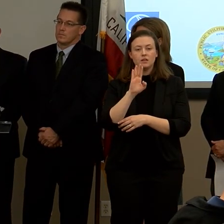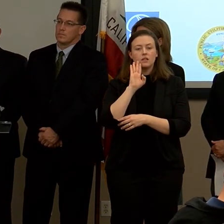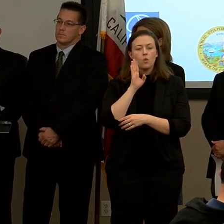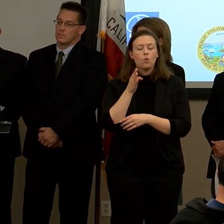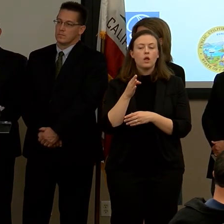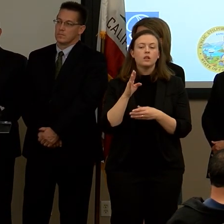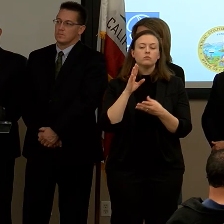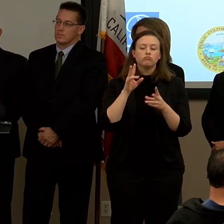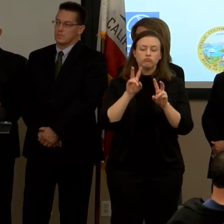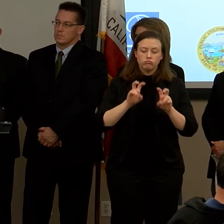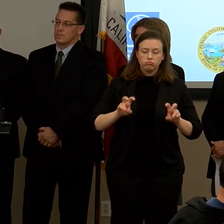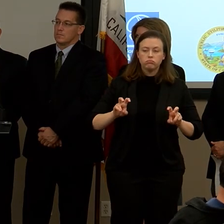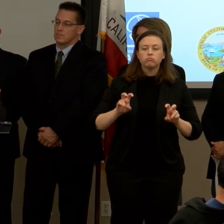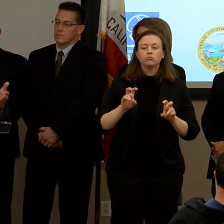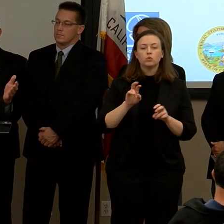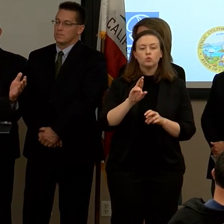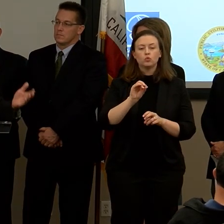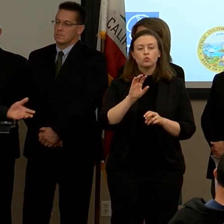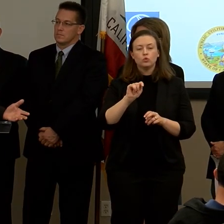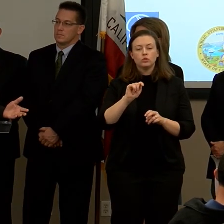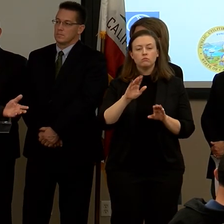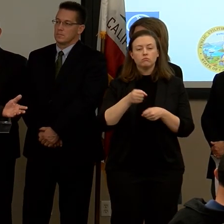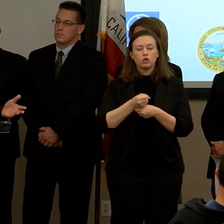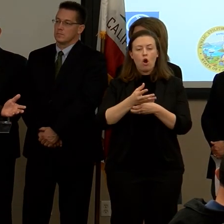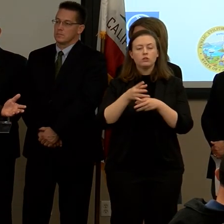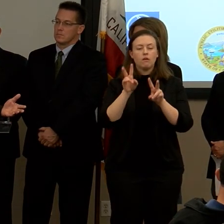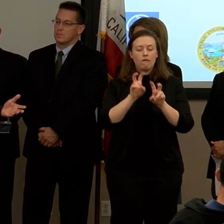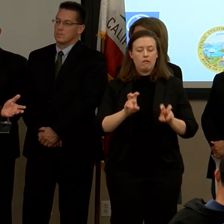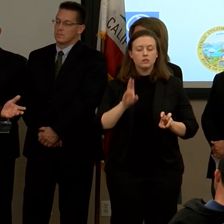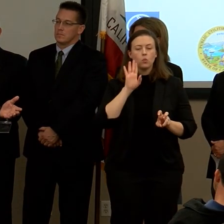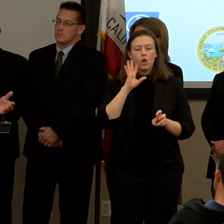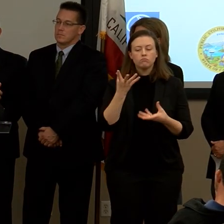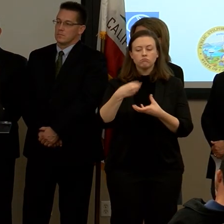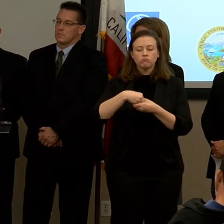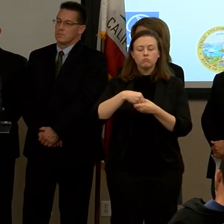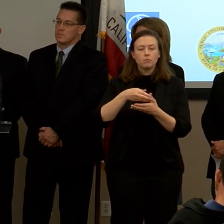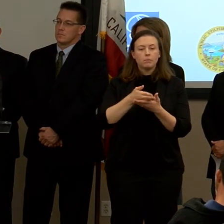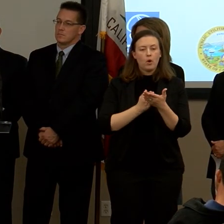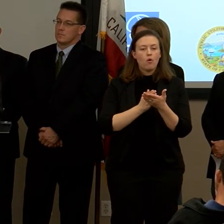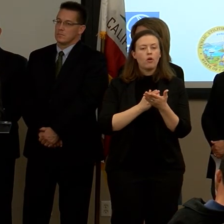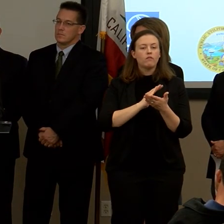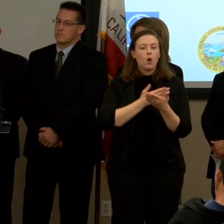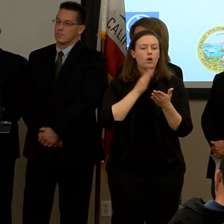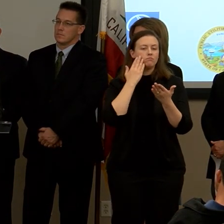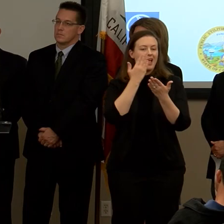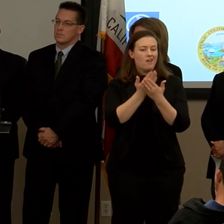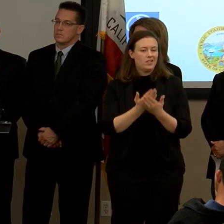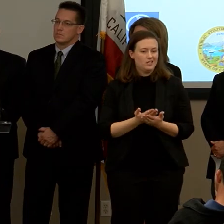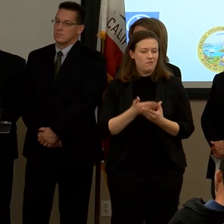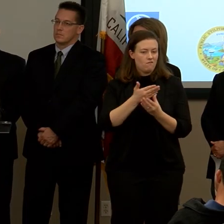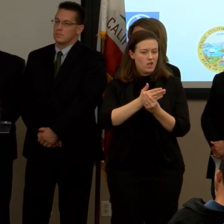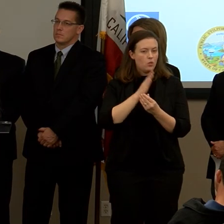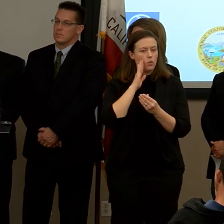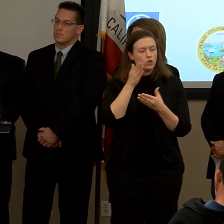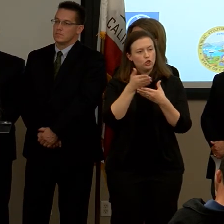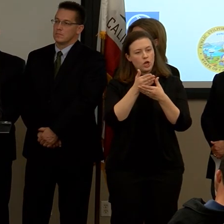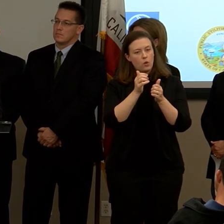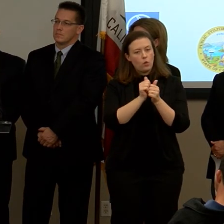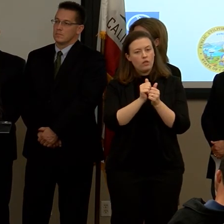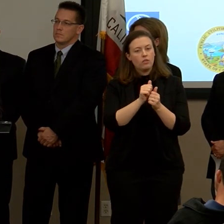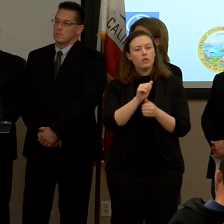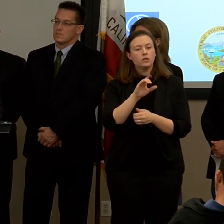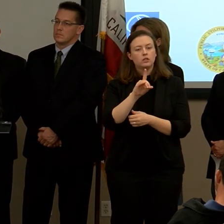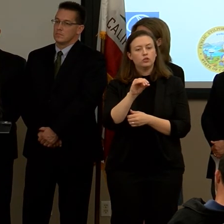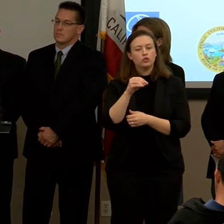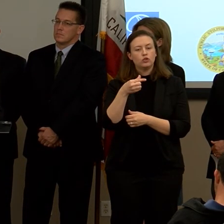cause analysis. That study will become part of our evidentiary file, and we'll share it with the Division of Oil, Gas, and